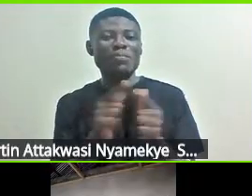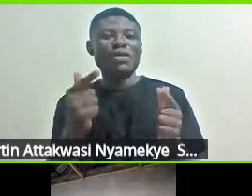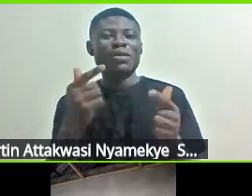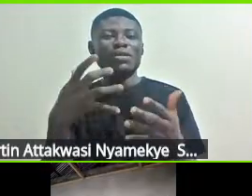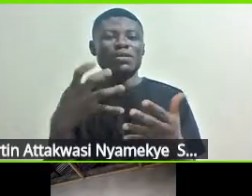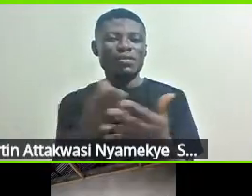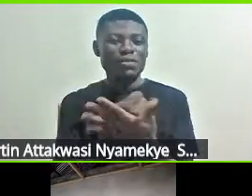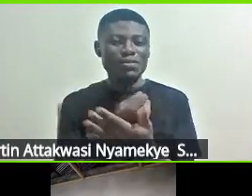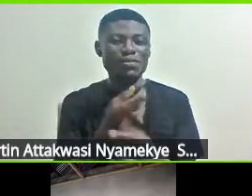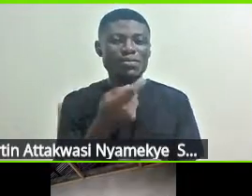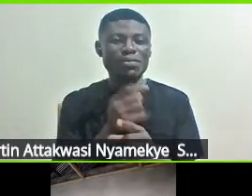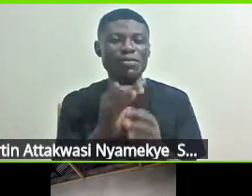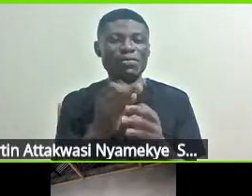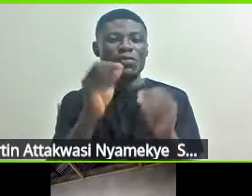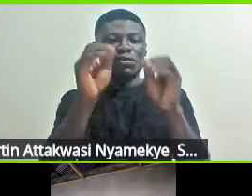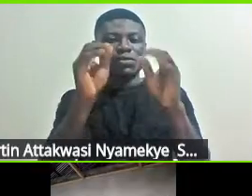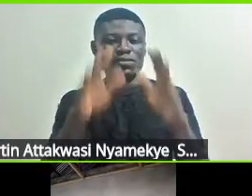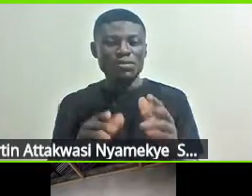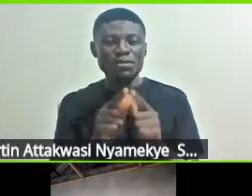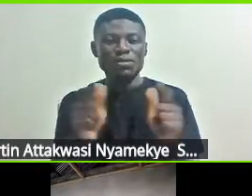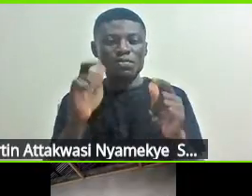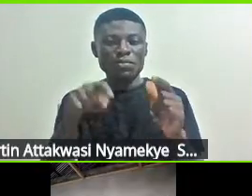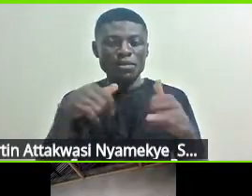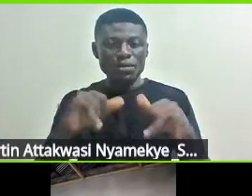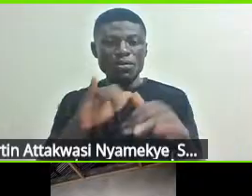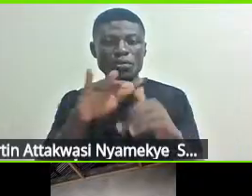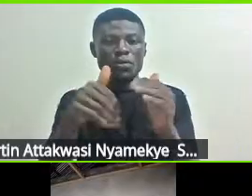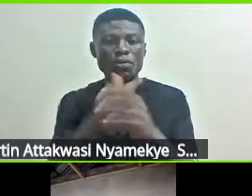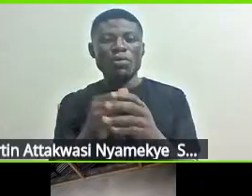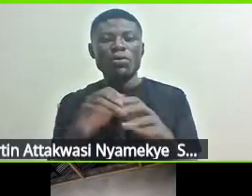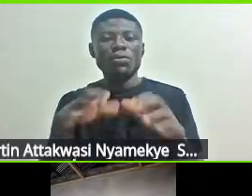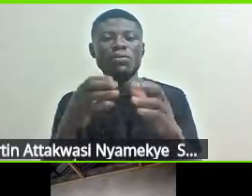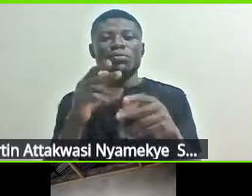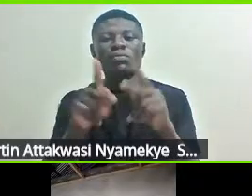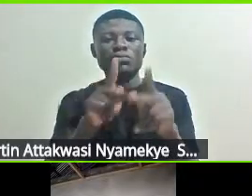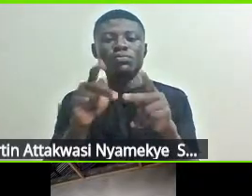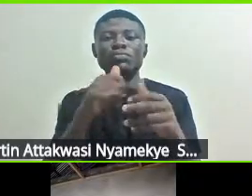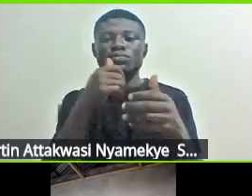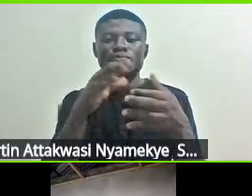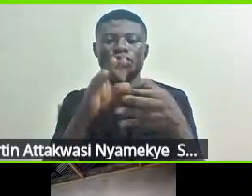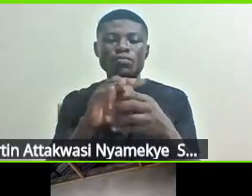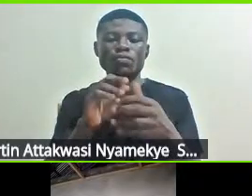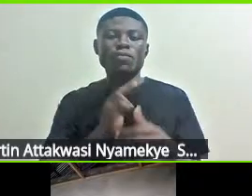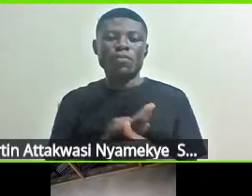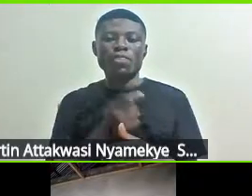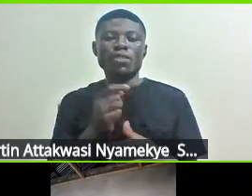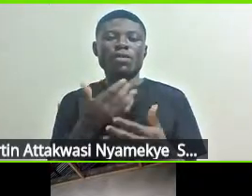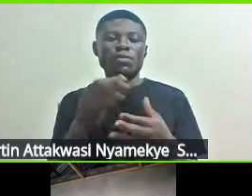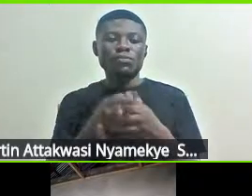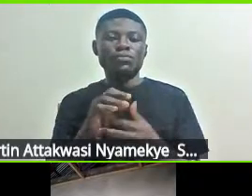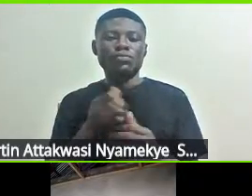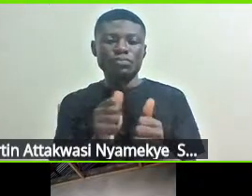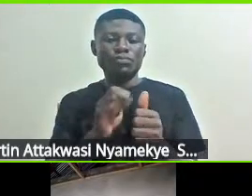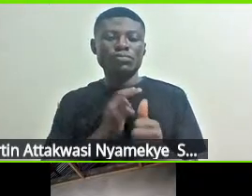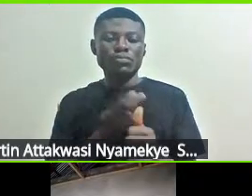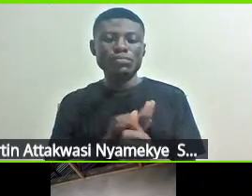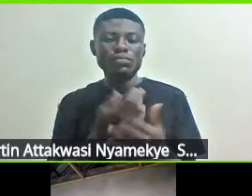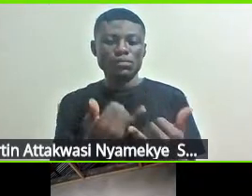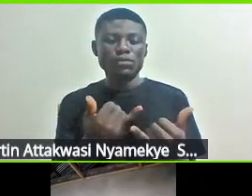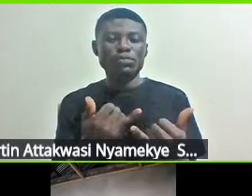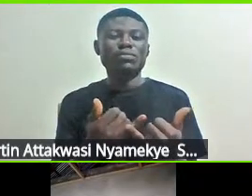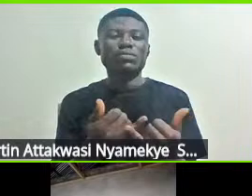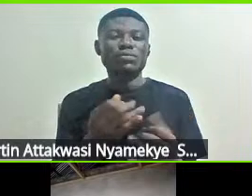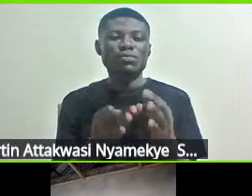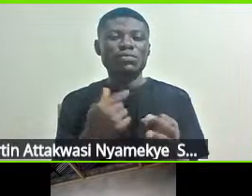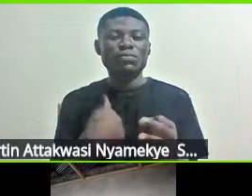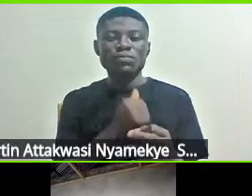especially if you're a teacher. Stay tuned to all our platforms. If you're not following us, go and follow us now. If we don't